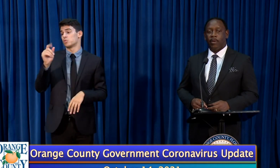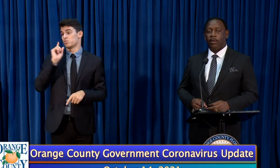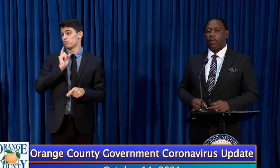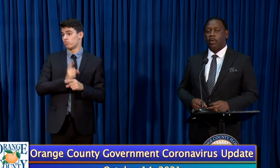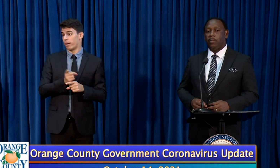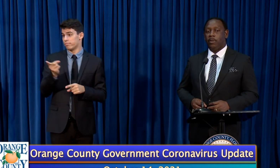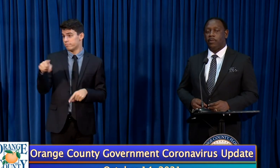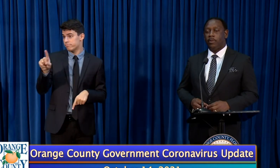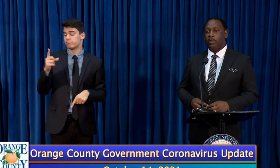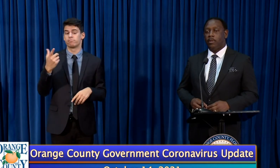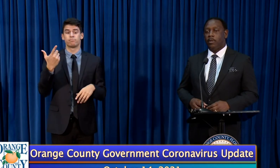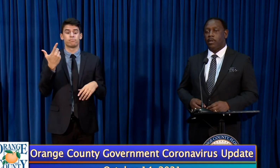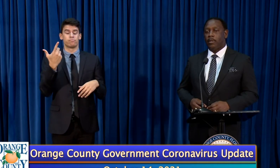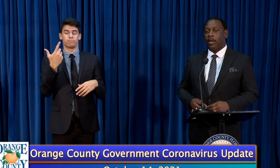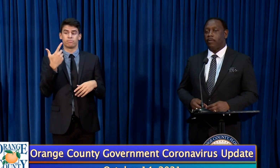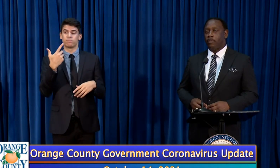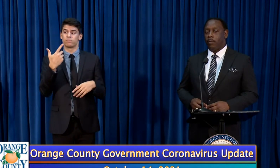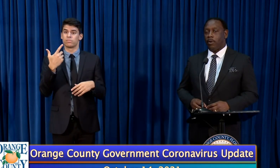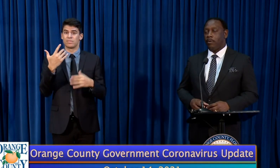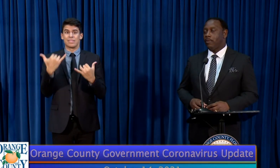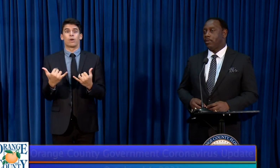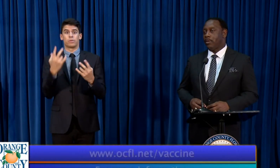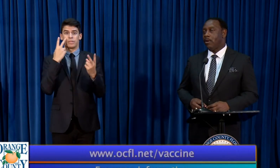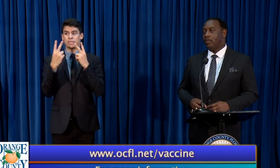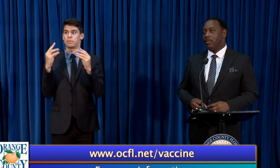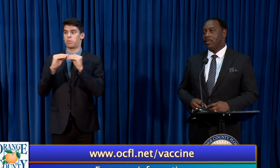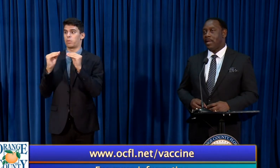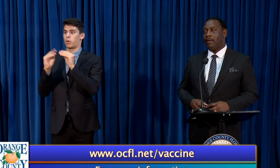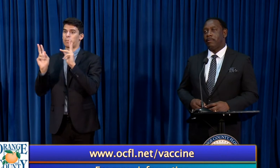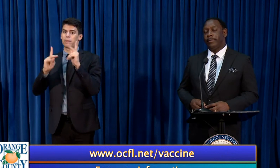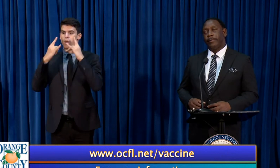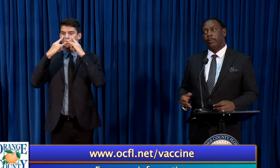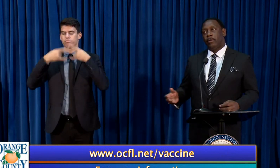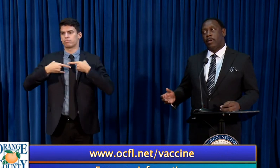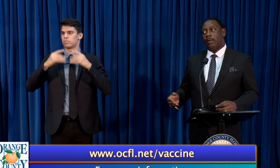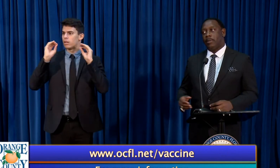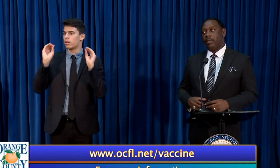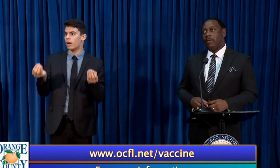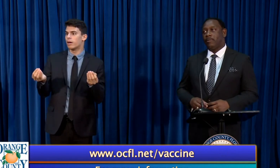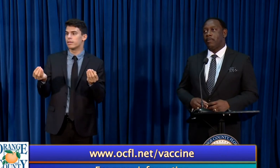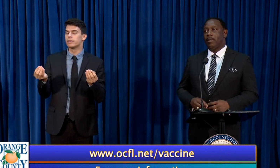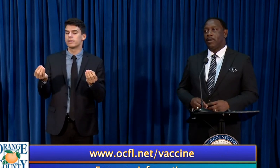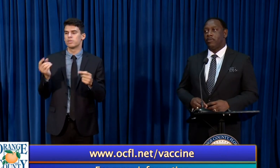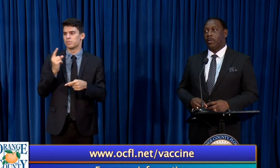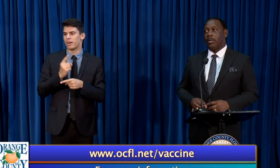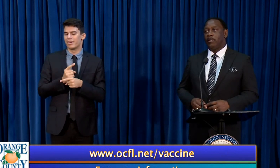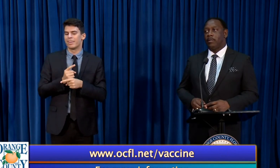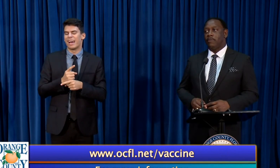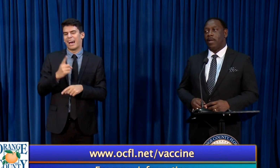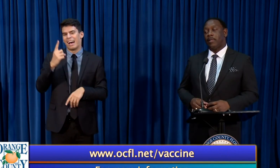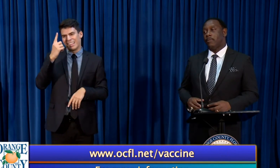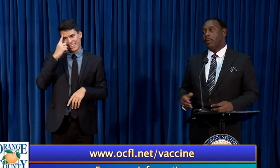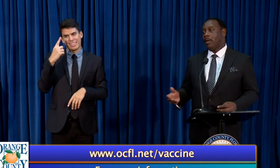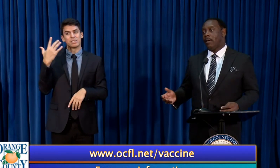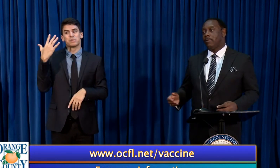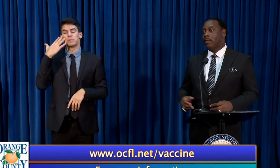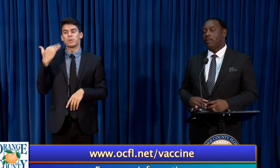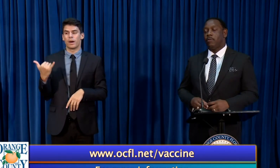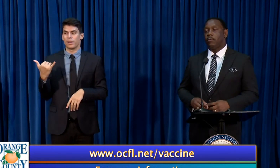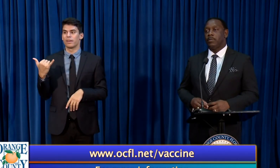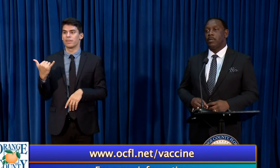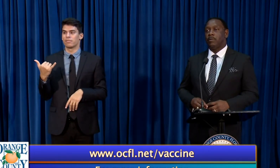a greater number of people are not wearing facial coverings now, I believe some of that is related to the fact that we